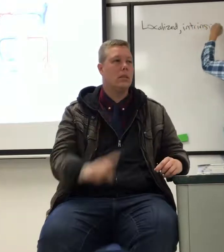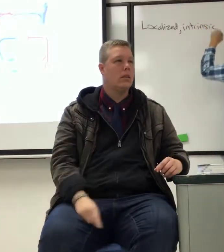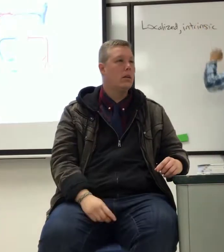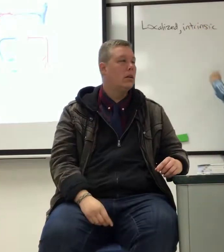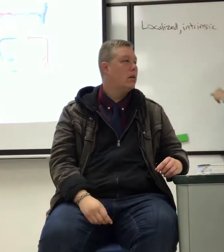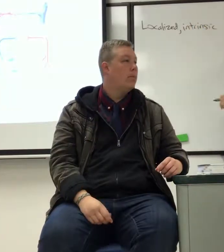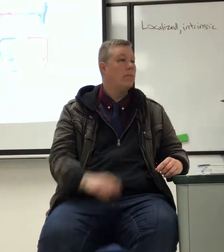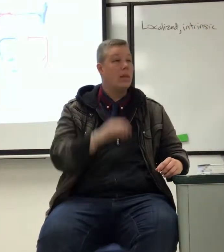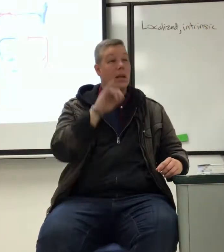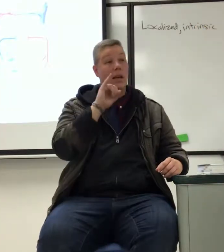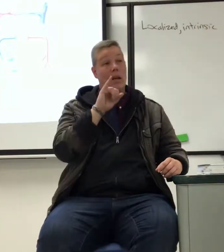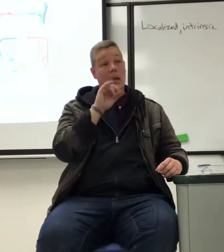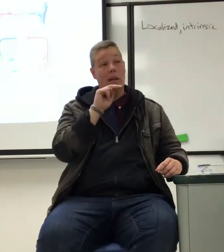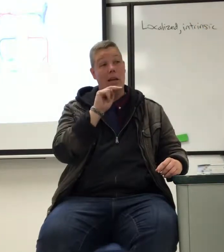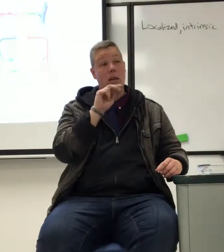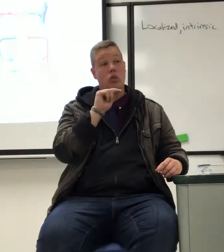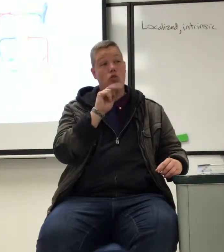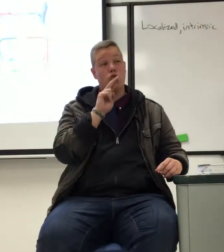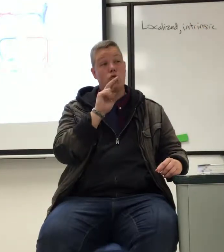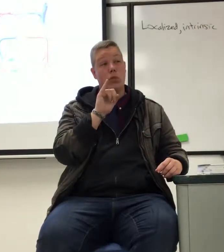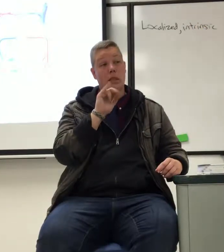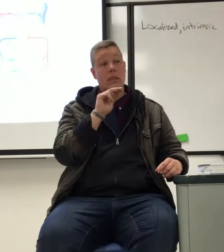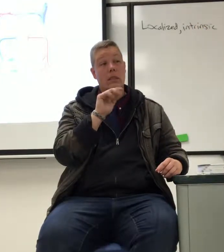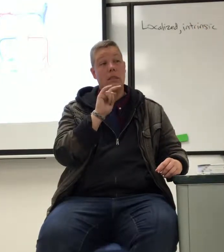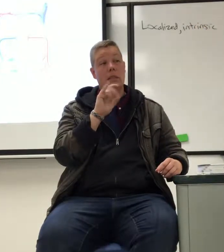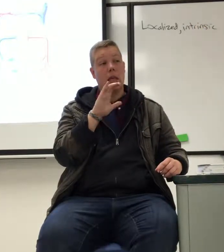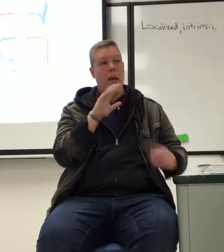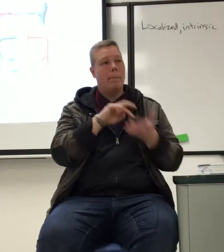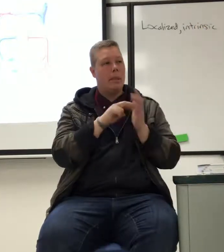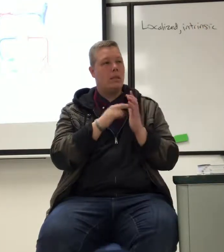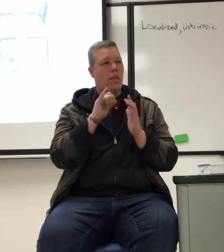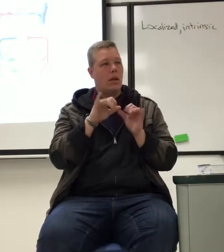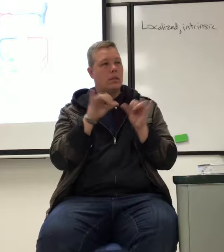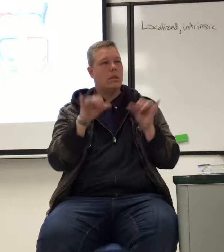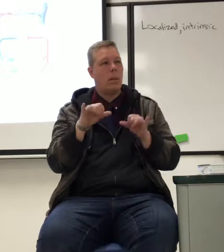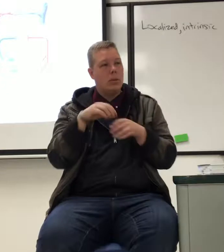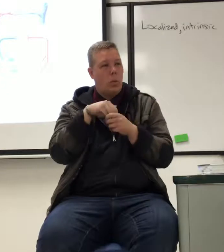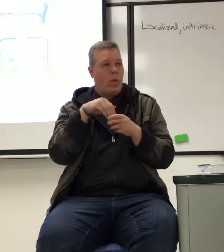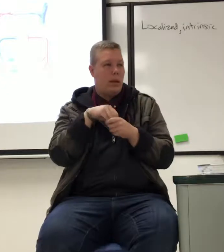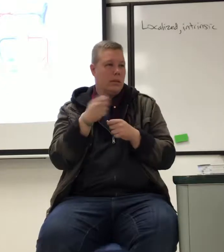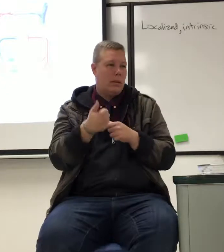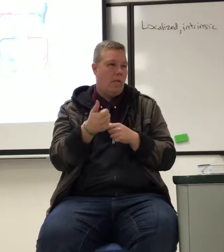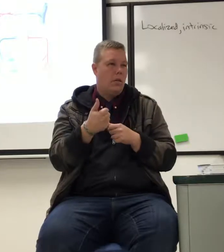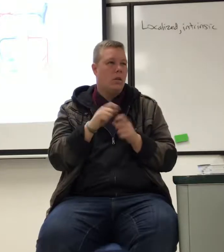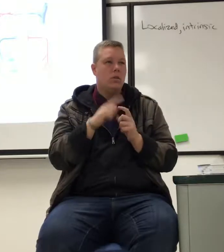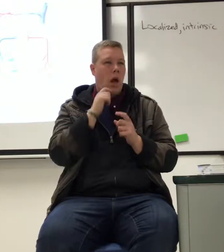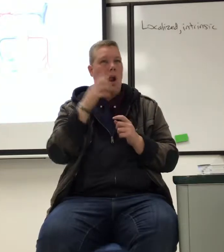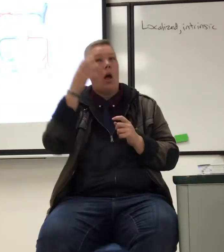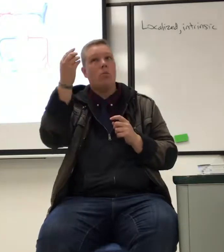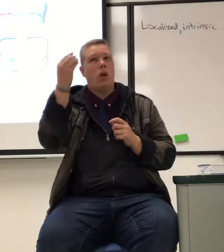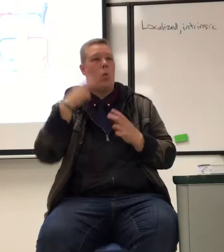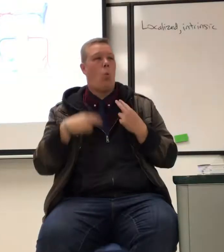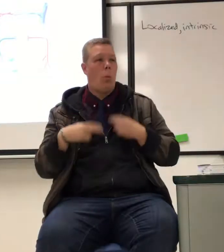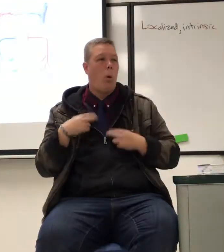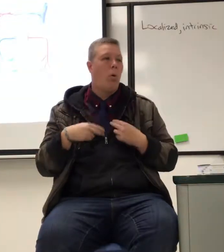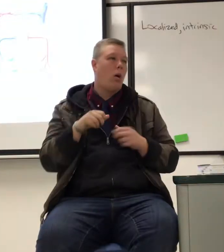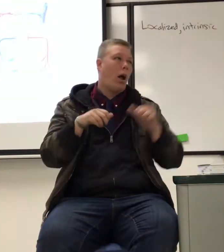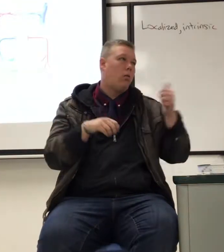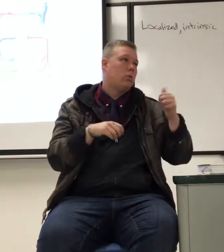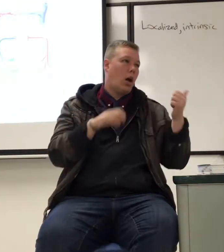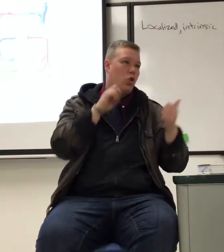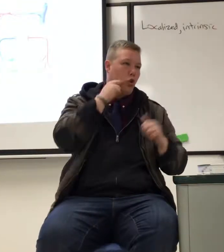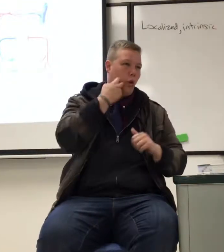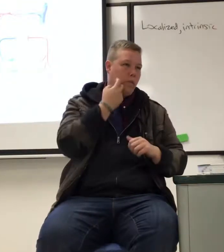This operation happens all within itself. There's no external hormone or nerve that needs to make it happen.